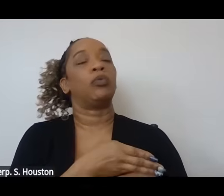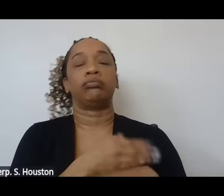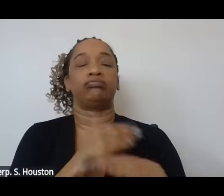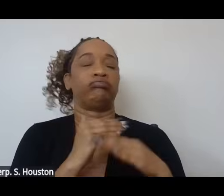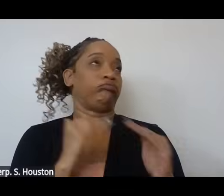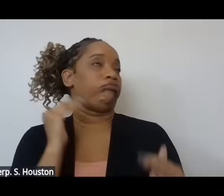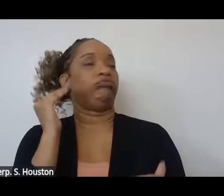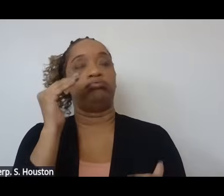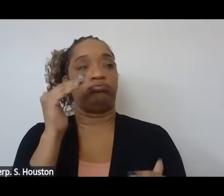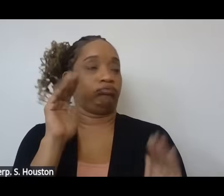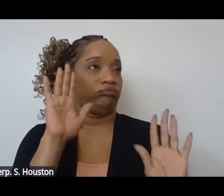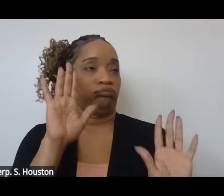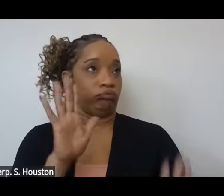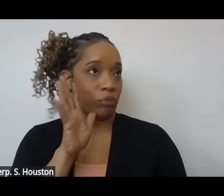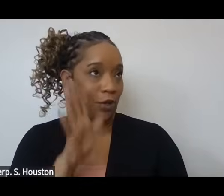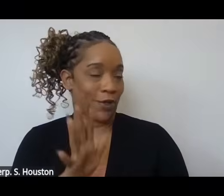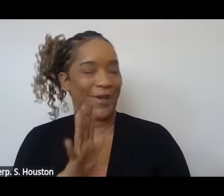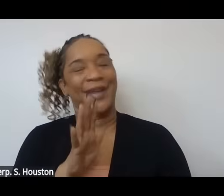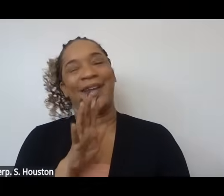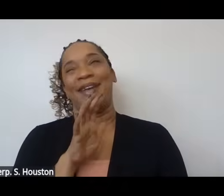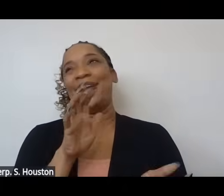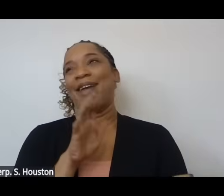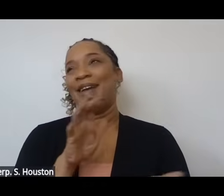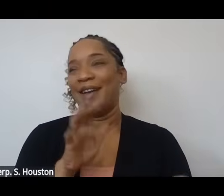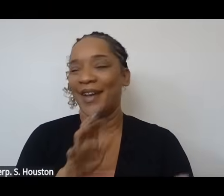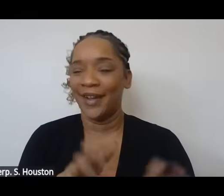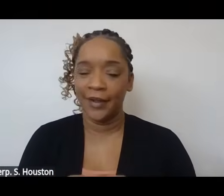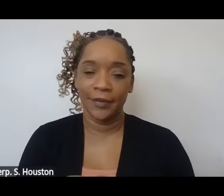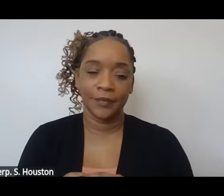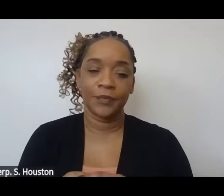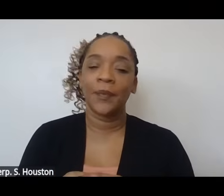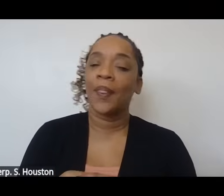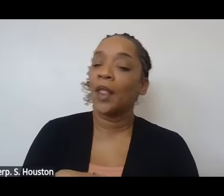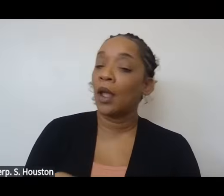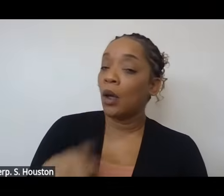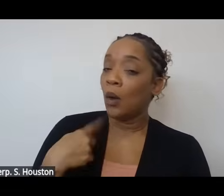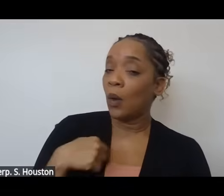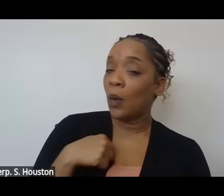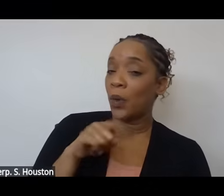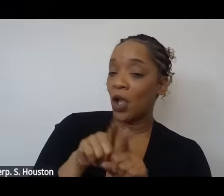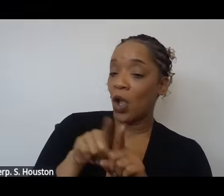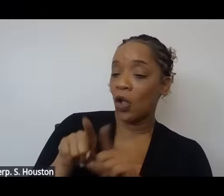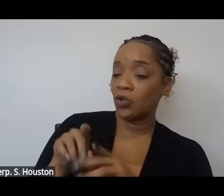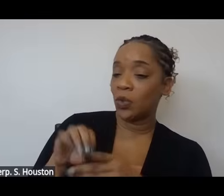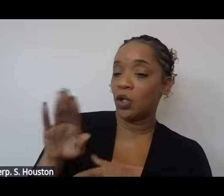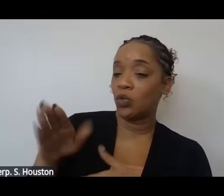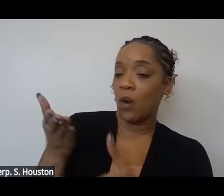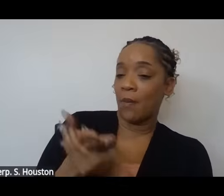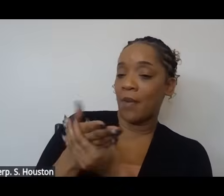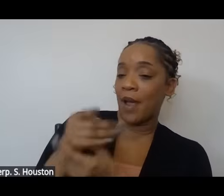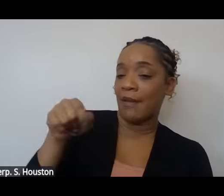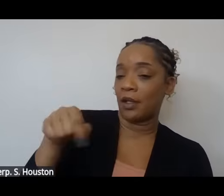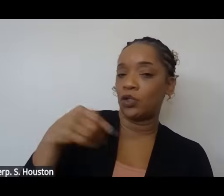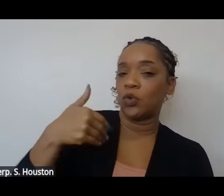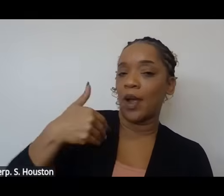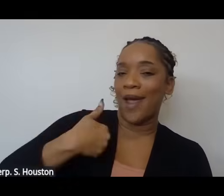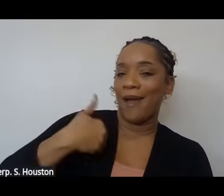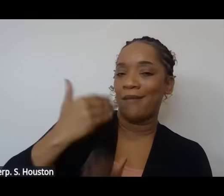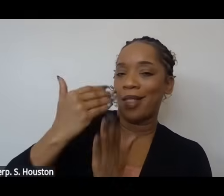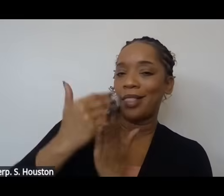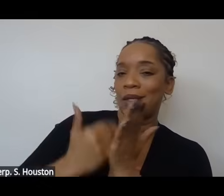We, oh, we also, in your packets, you have a list of proposed dates